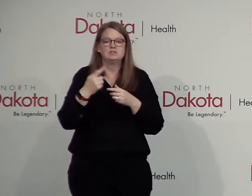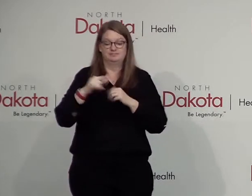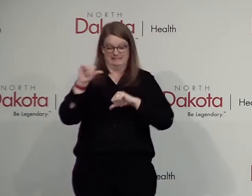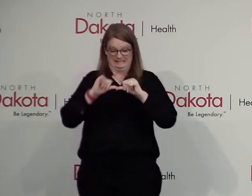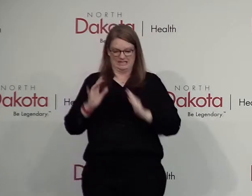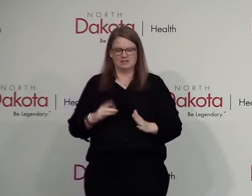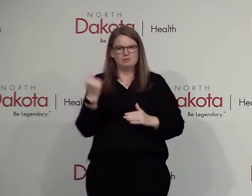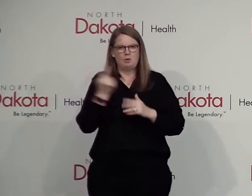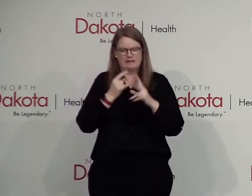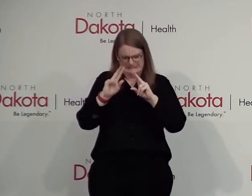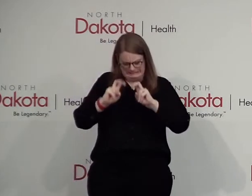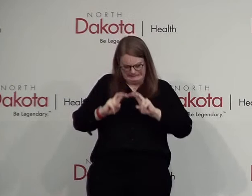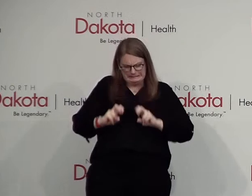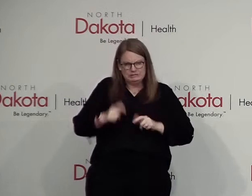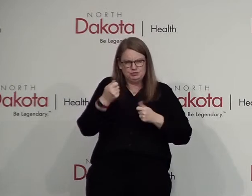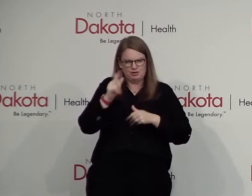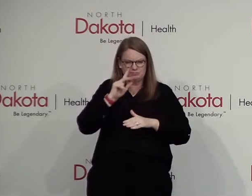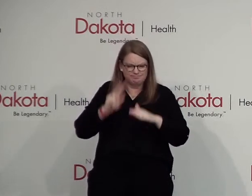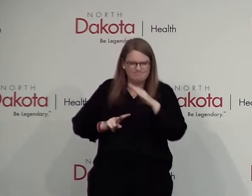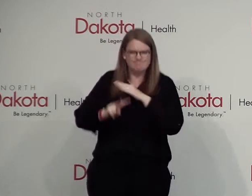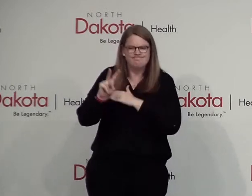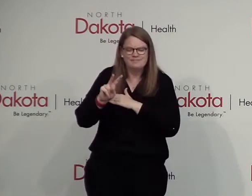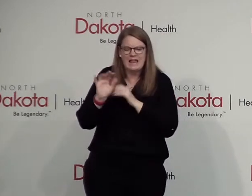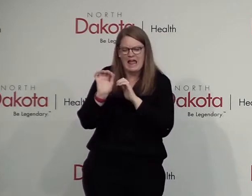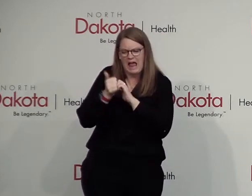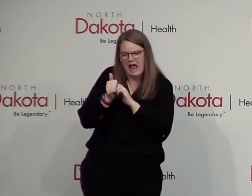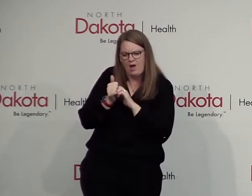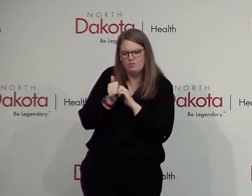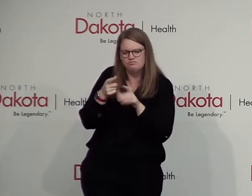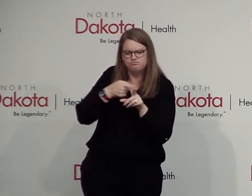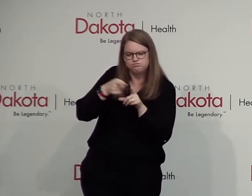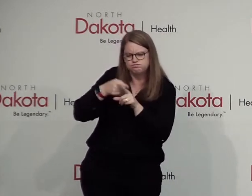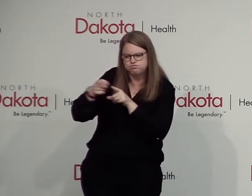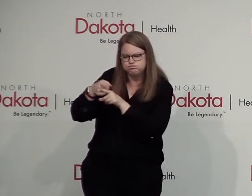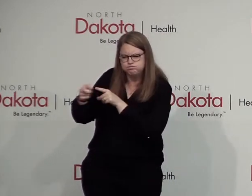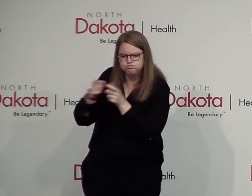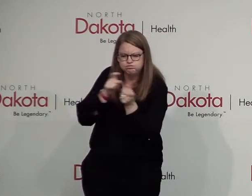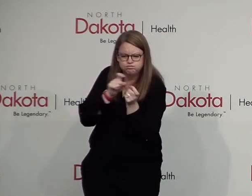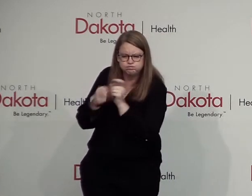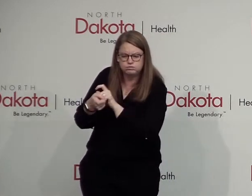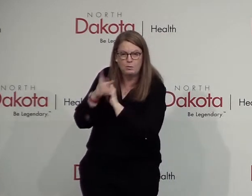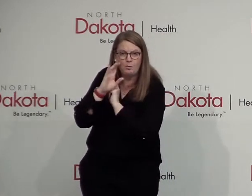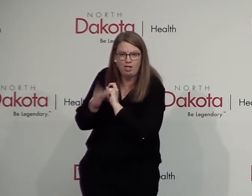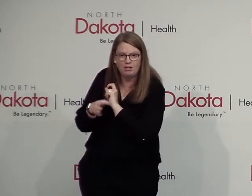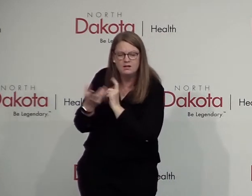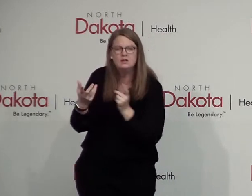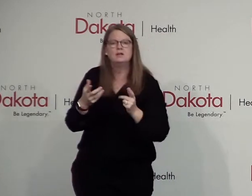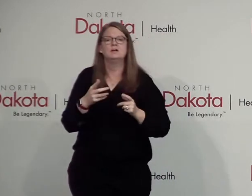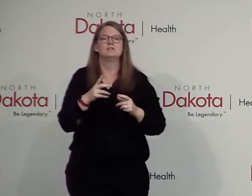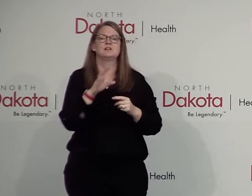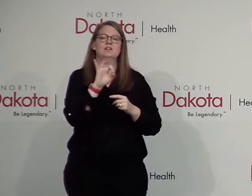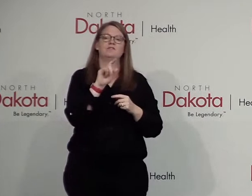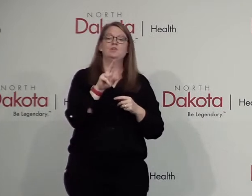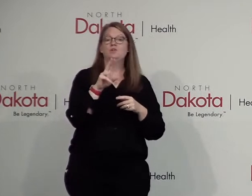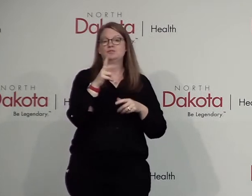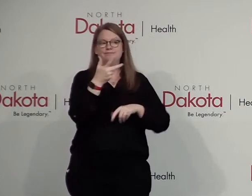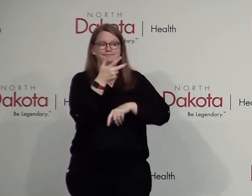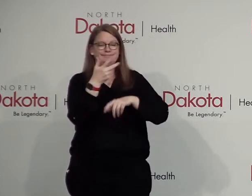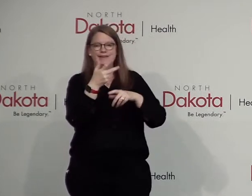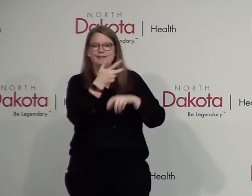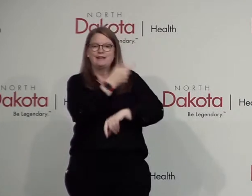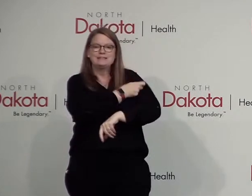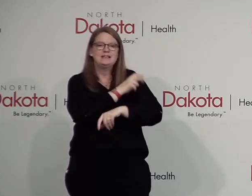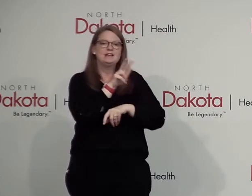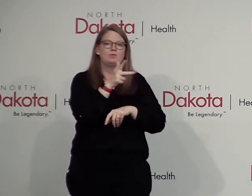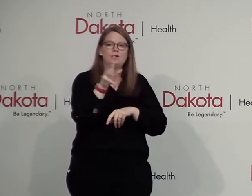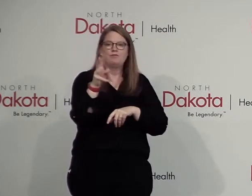flu variants that will be coming in the following year. The new advances in flu vaccine, where 3 and 4 sometimes strains of flu